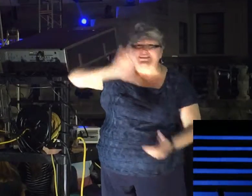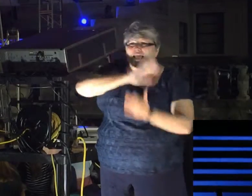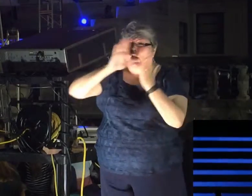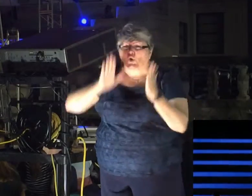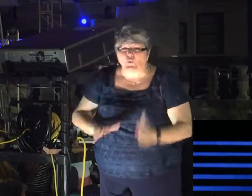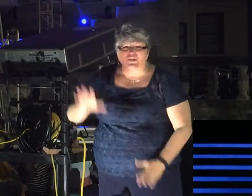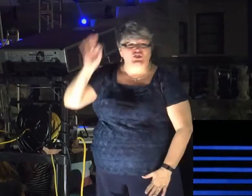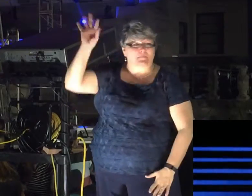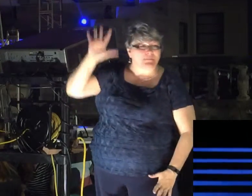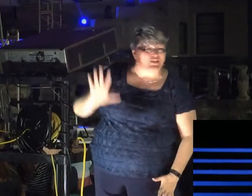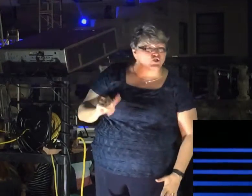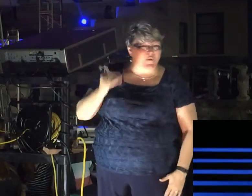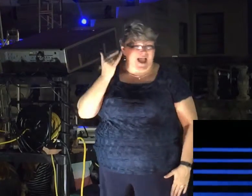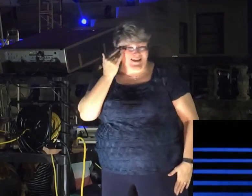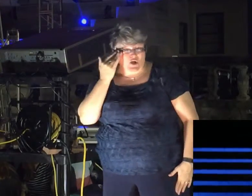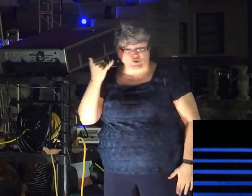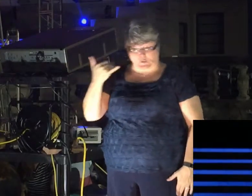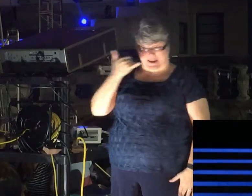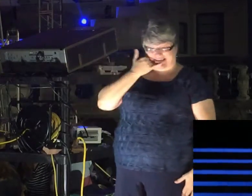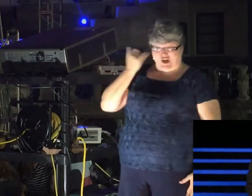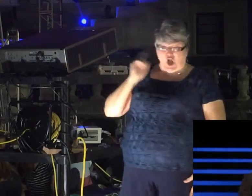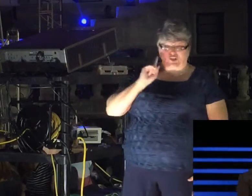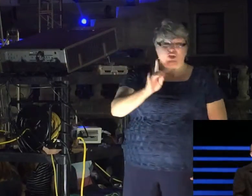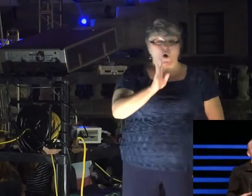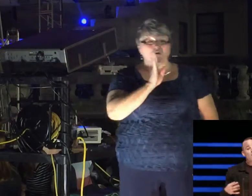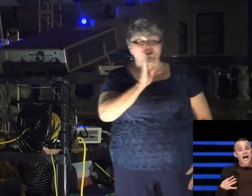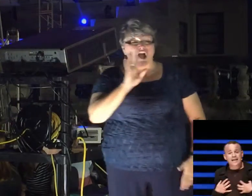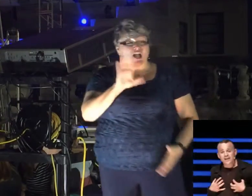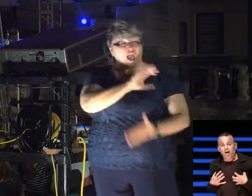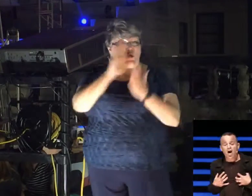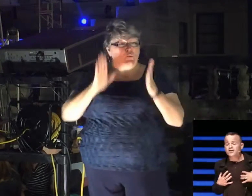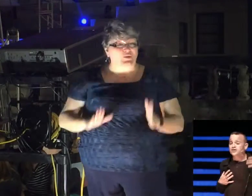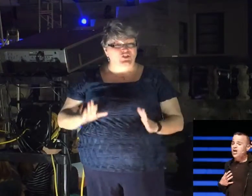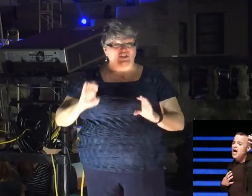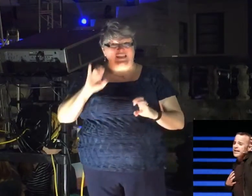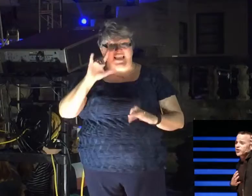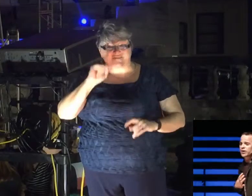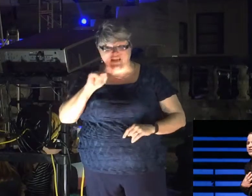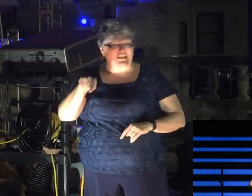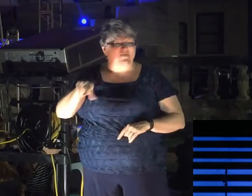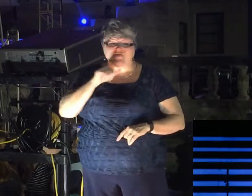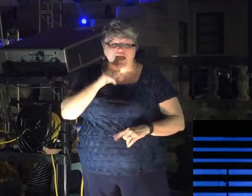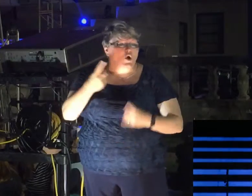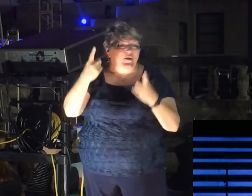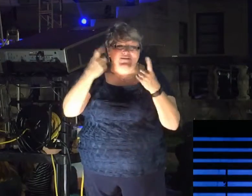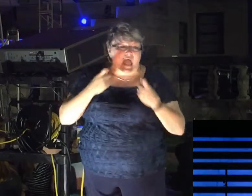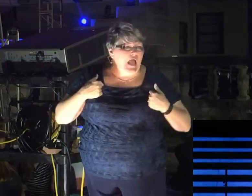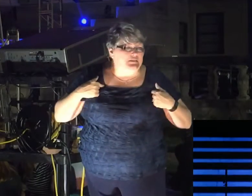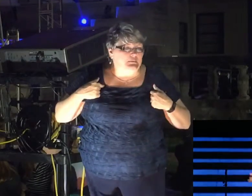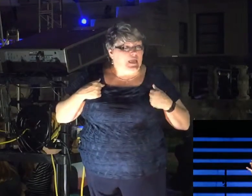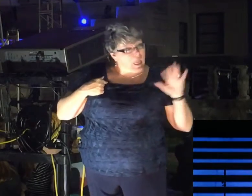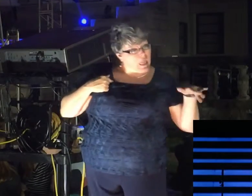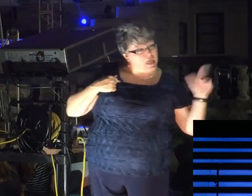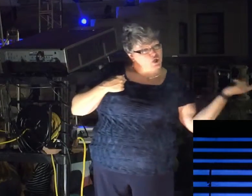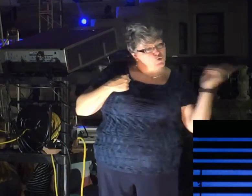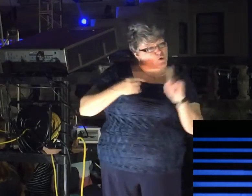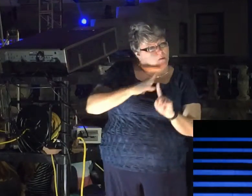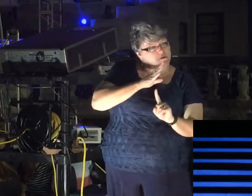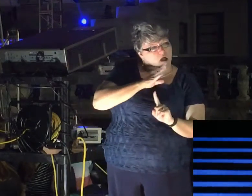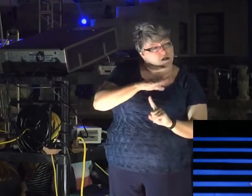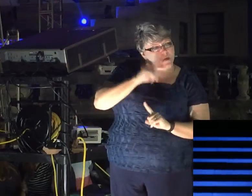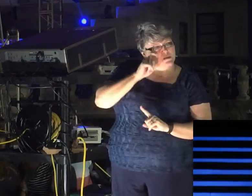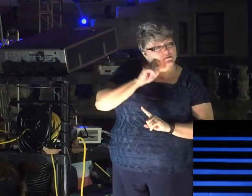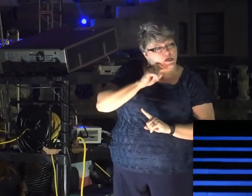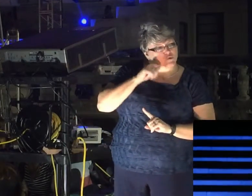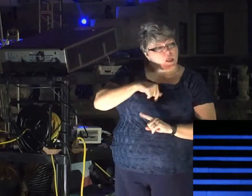parents and every Christian minister I know. So when I get called to talk at Christian events about you, they don't even ask me, hey,